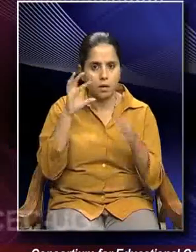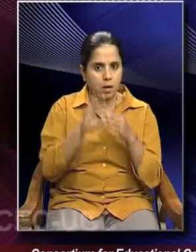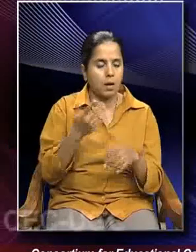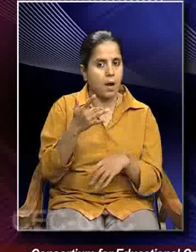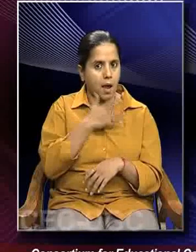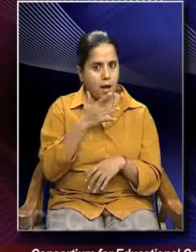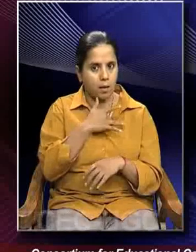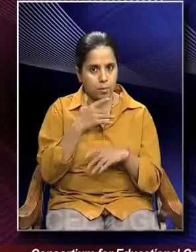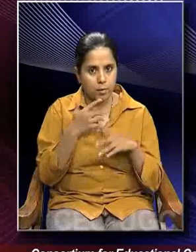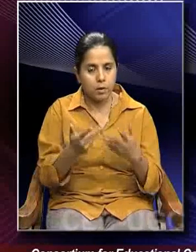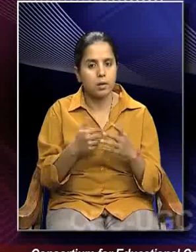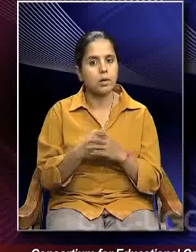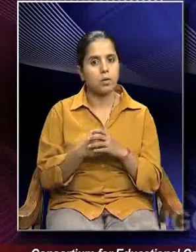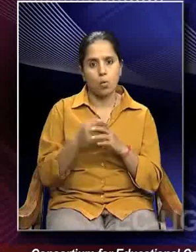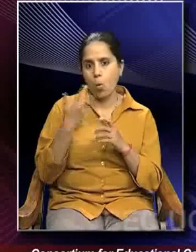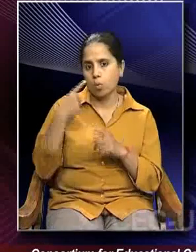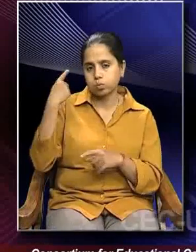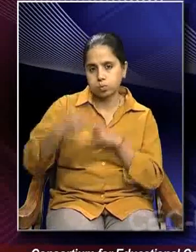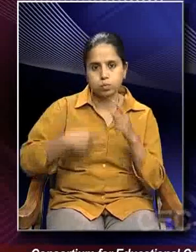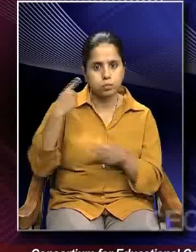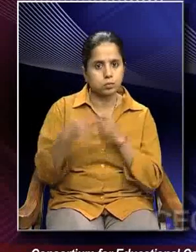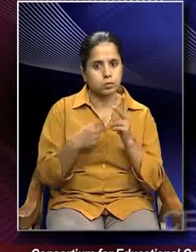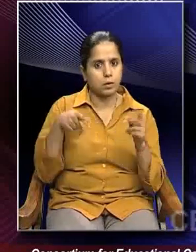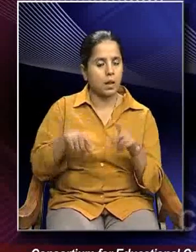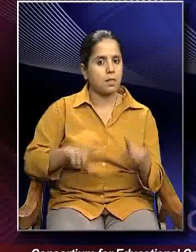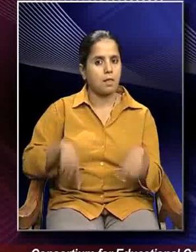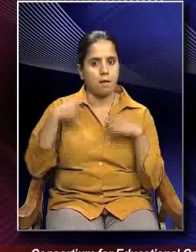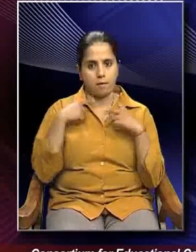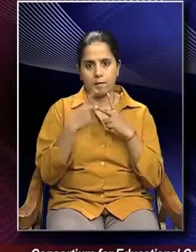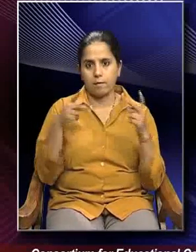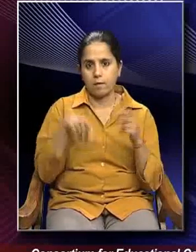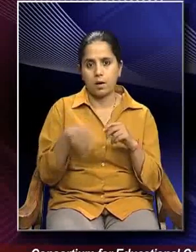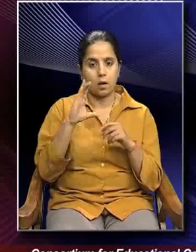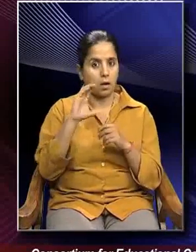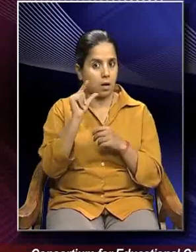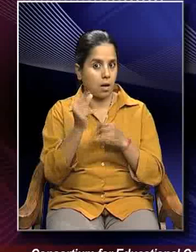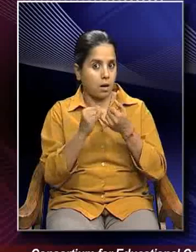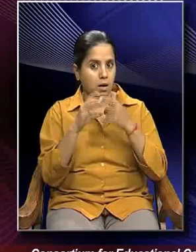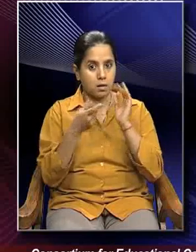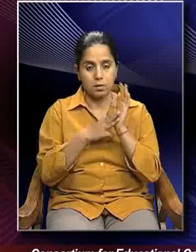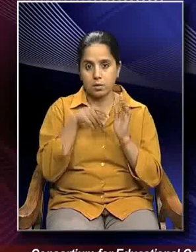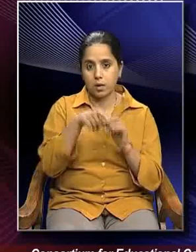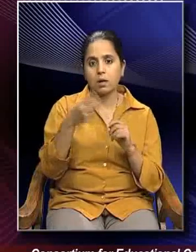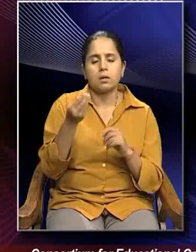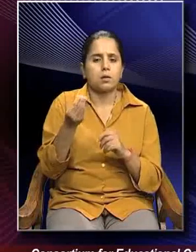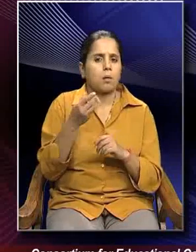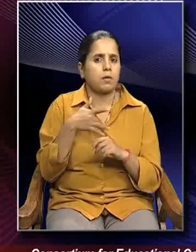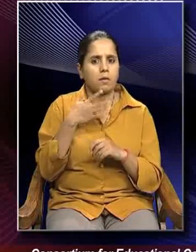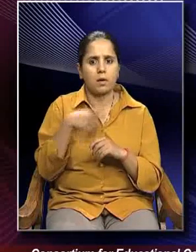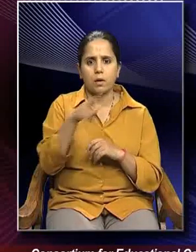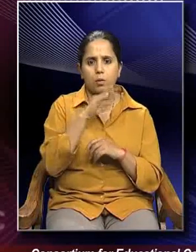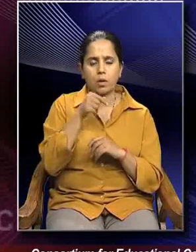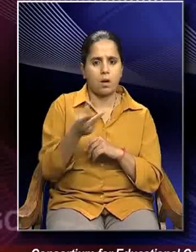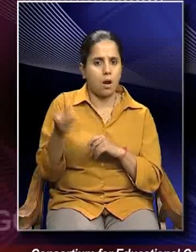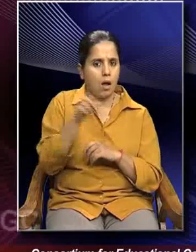habit on our everyday life. Custom So is something when you